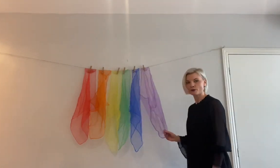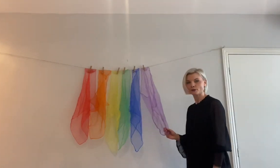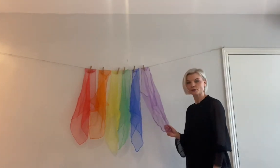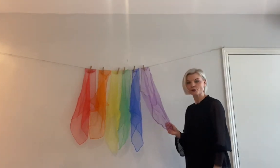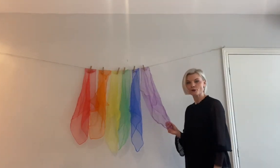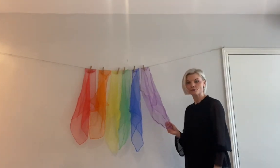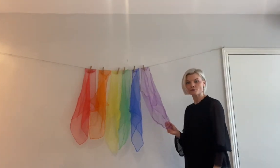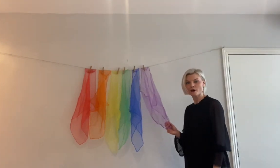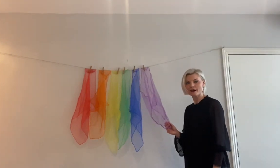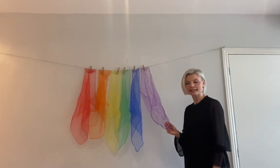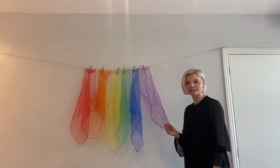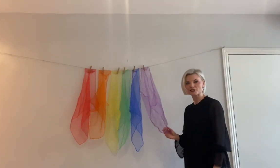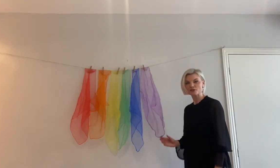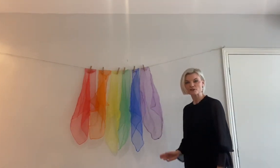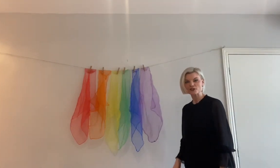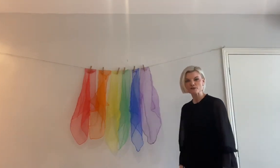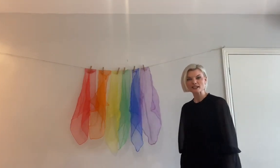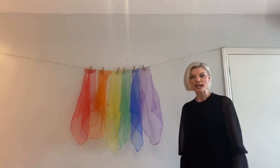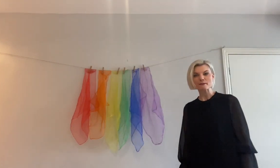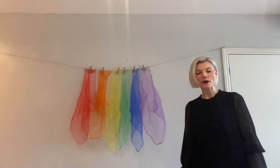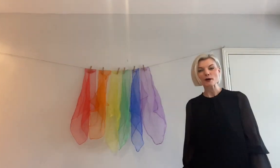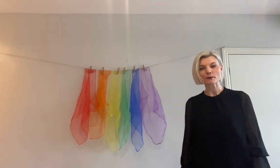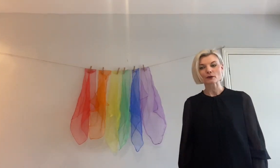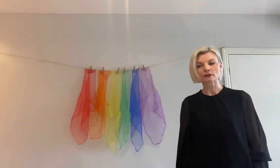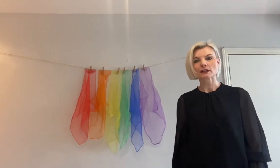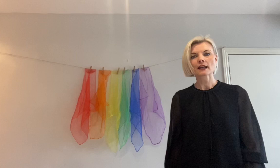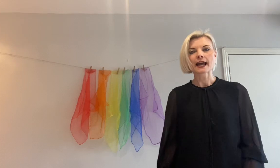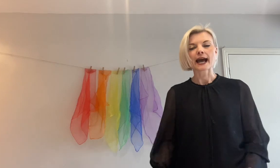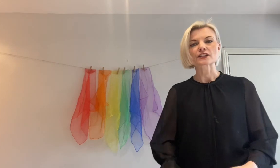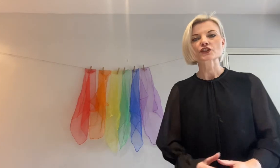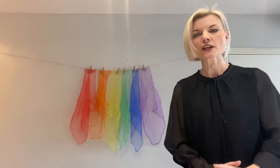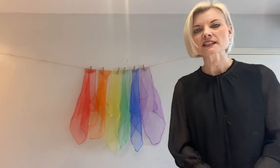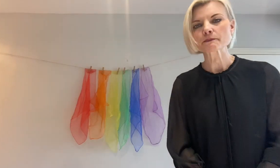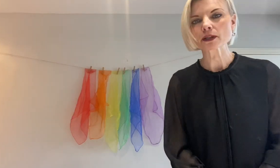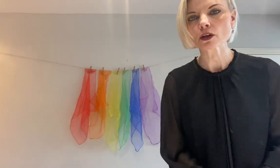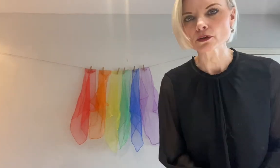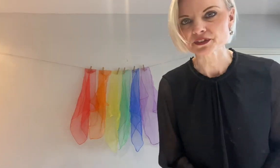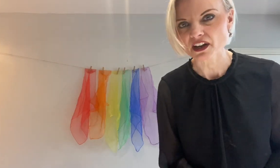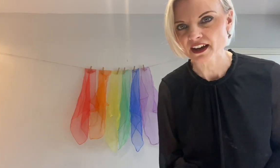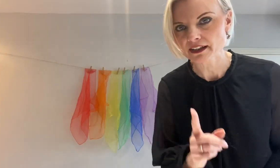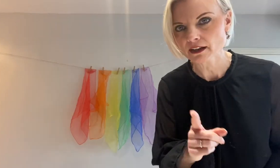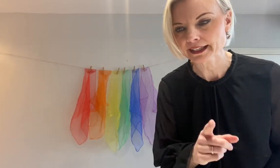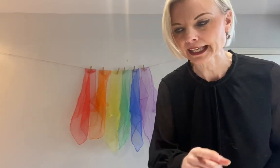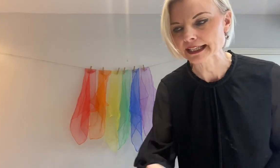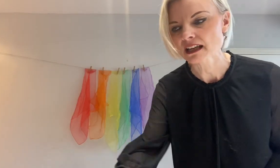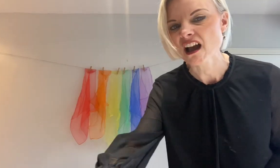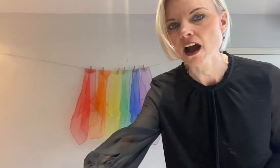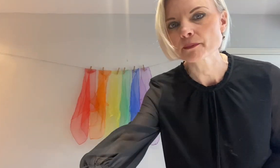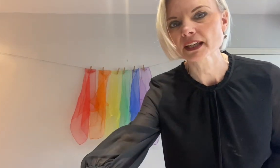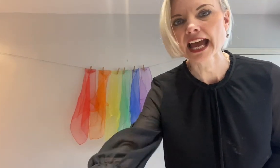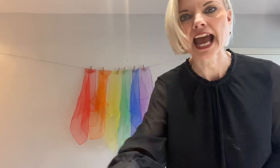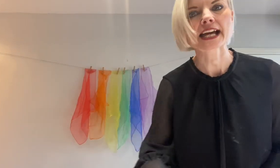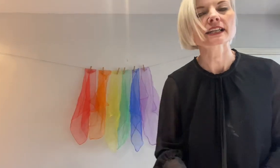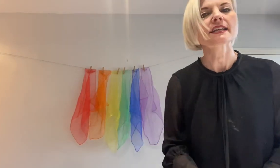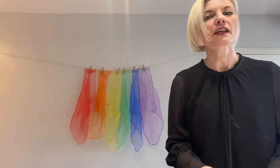purple. You're right, you do get purple. And just because I like it, I'm gonna add another